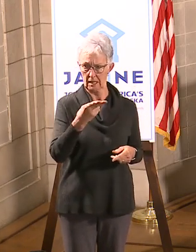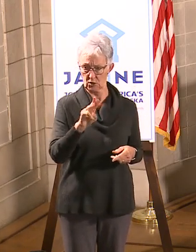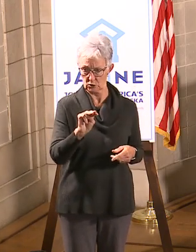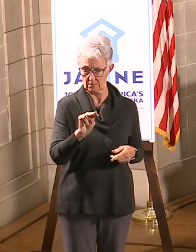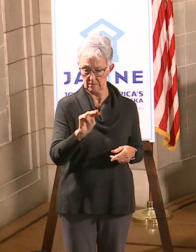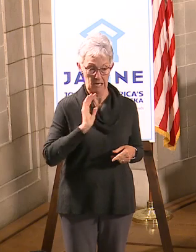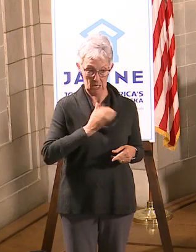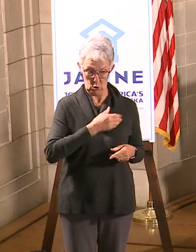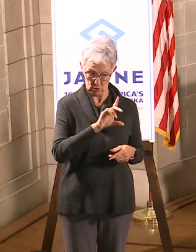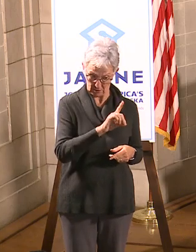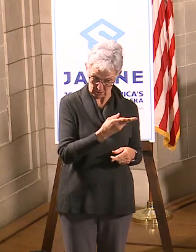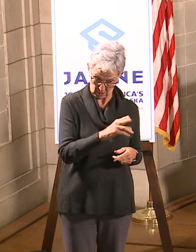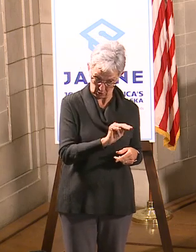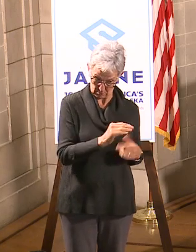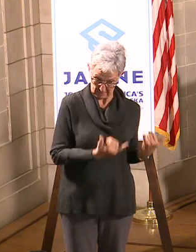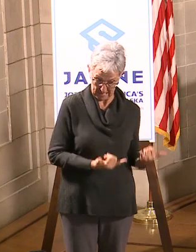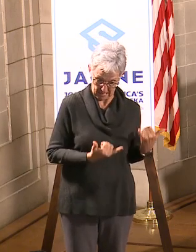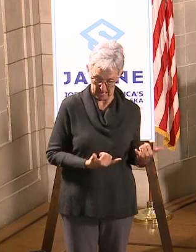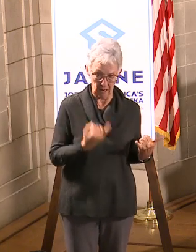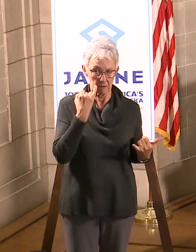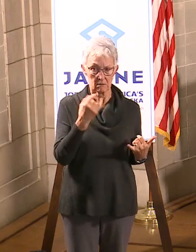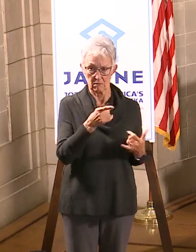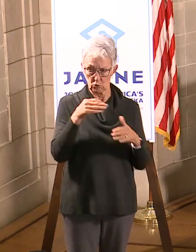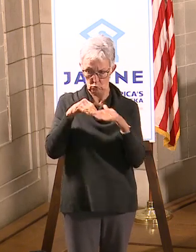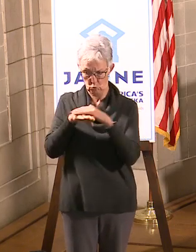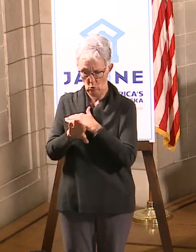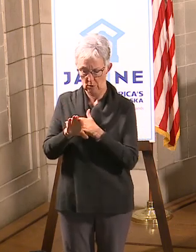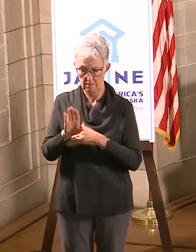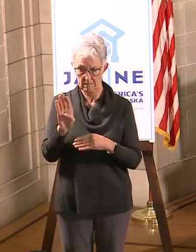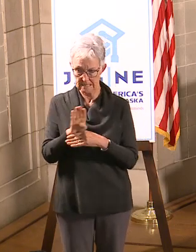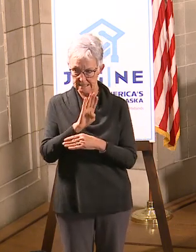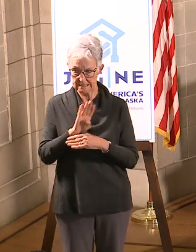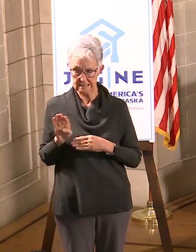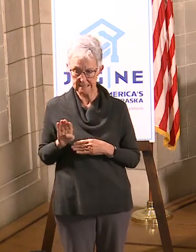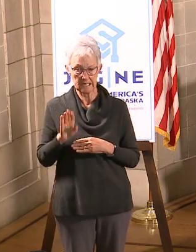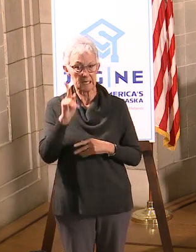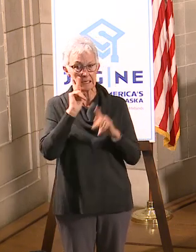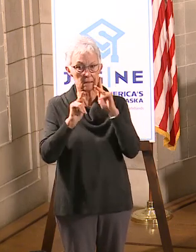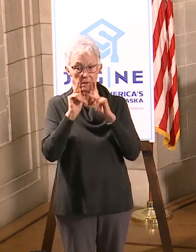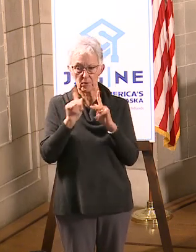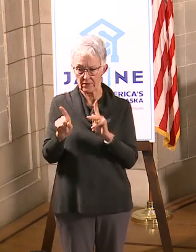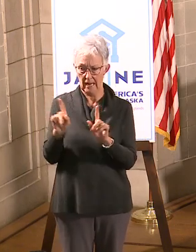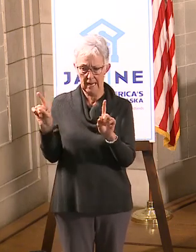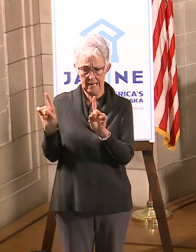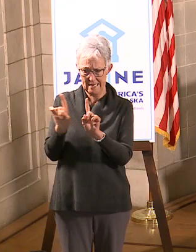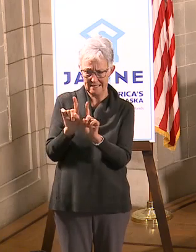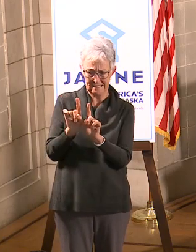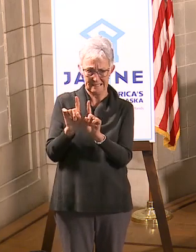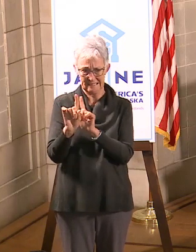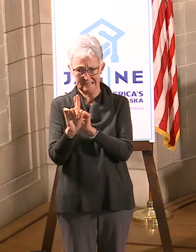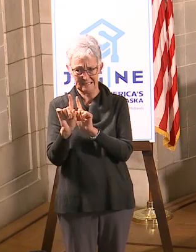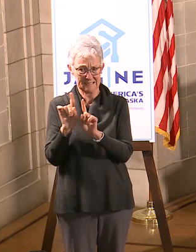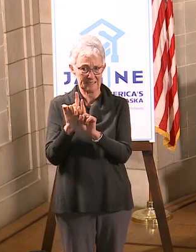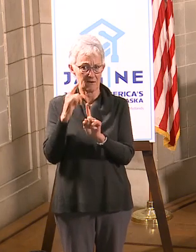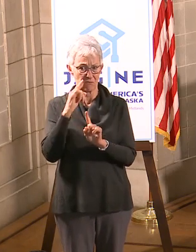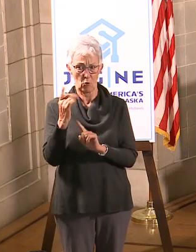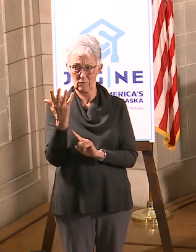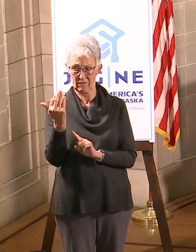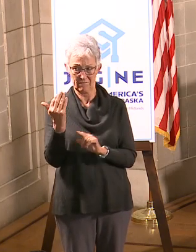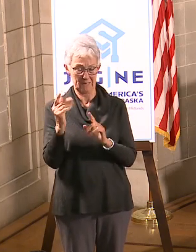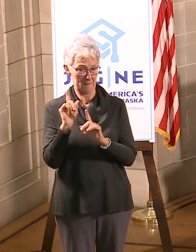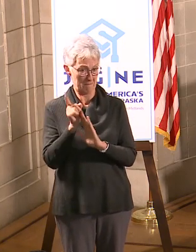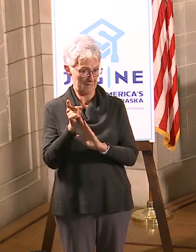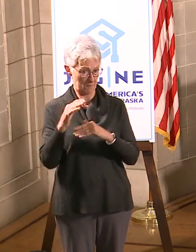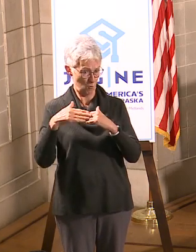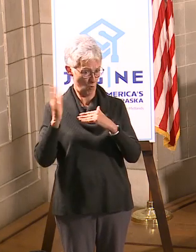now, if you are in a business where your staff and patrons are closer than 6 feet for 15 minutes or more, you're required